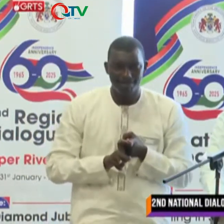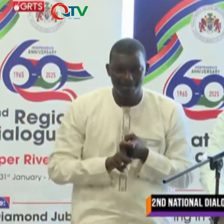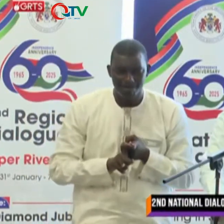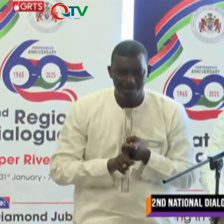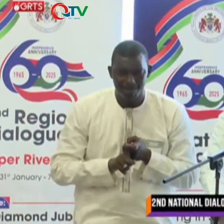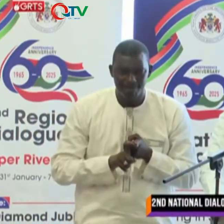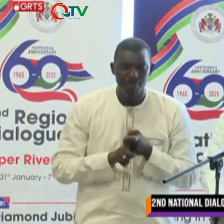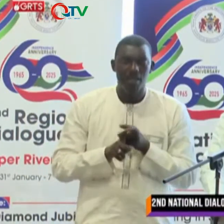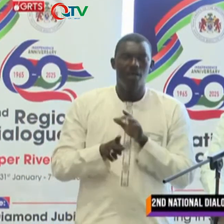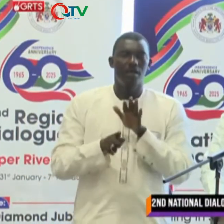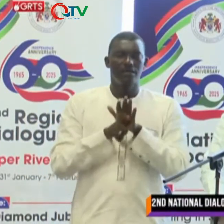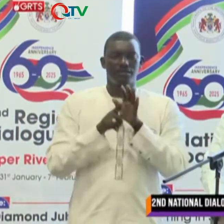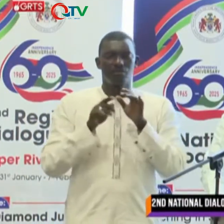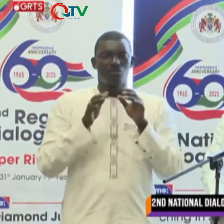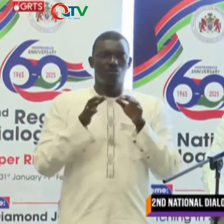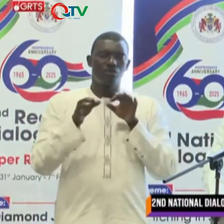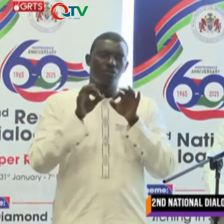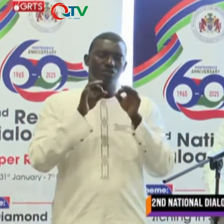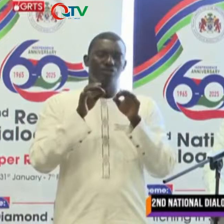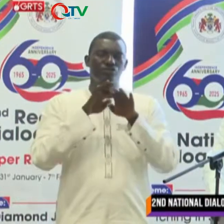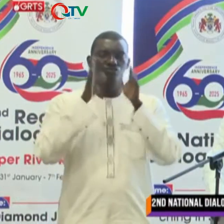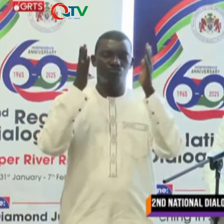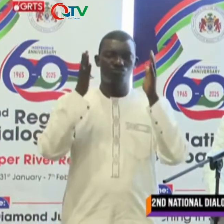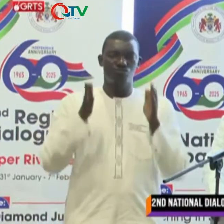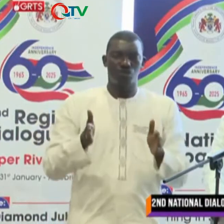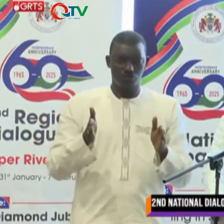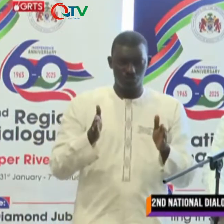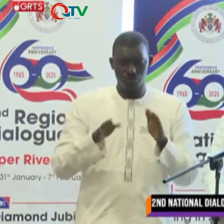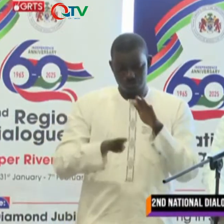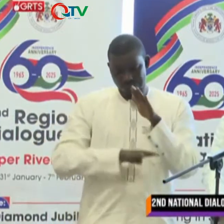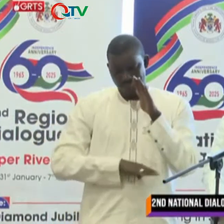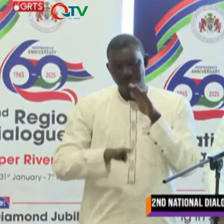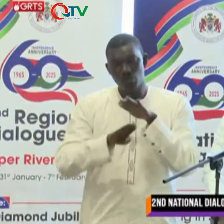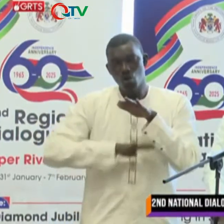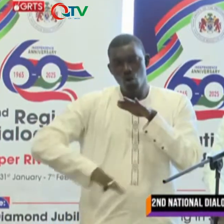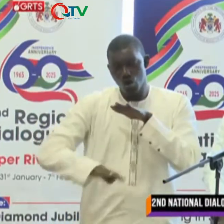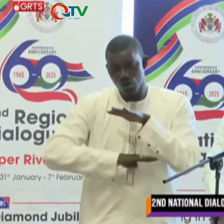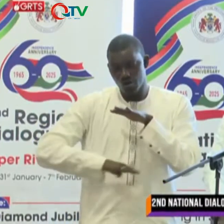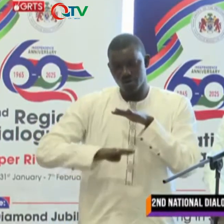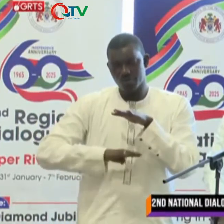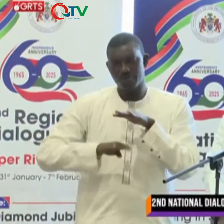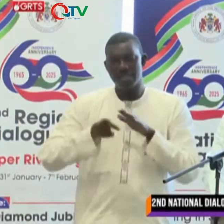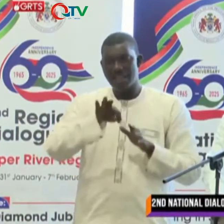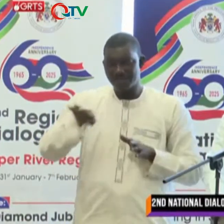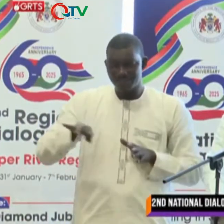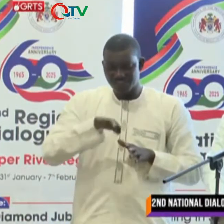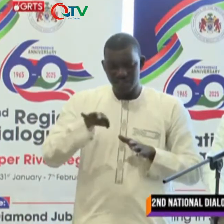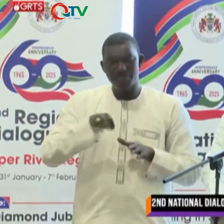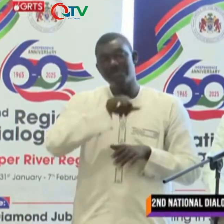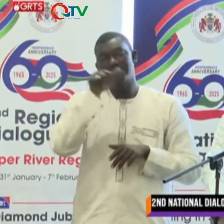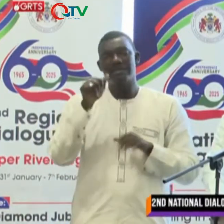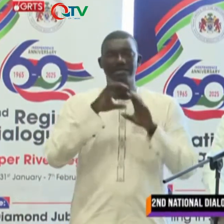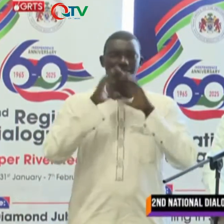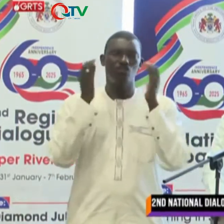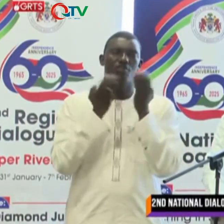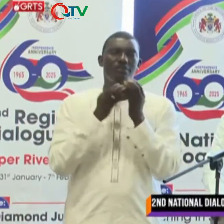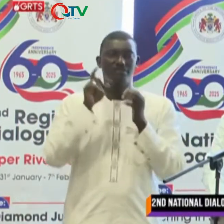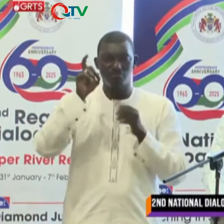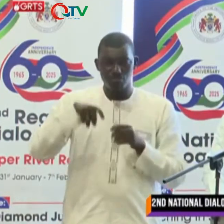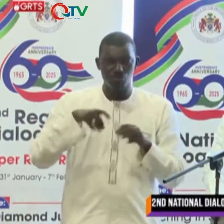Like the elaborate structures at the lower end of our social network, families and communities have to